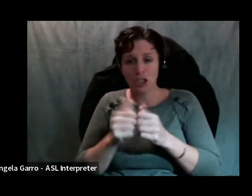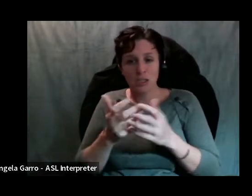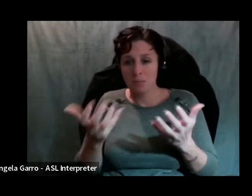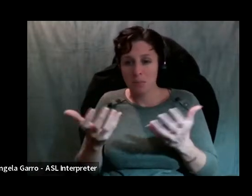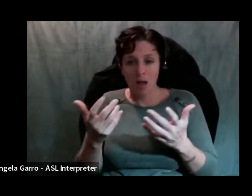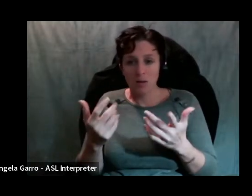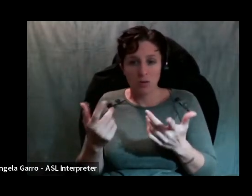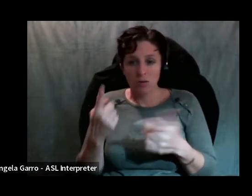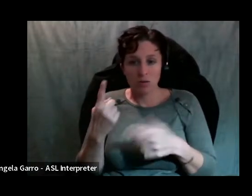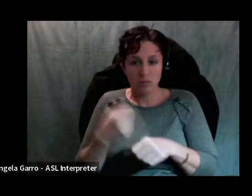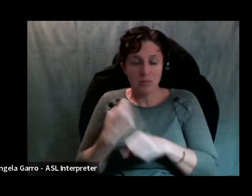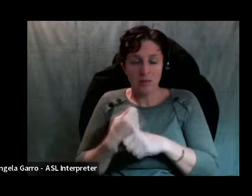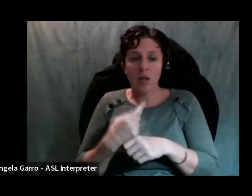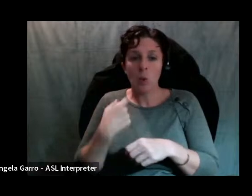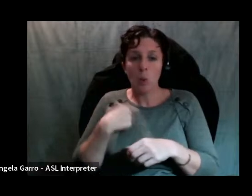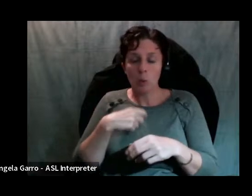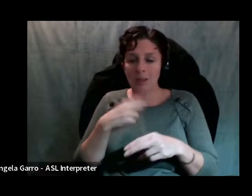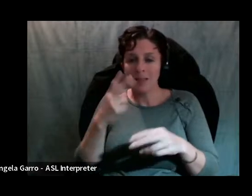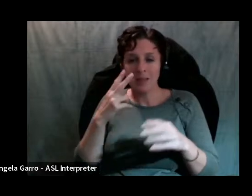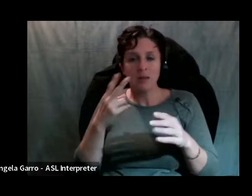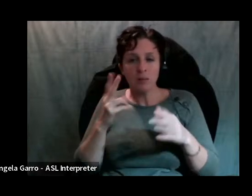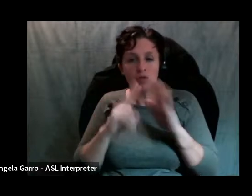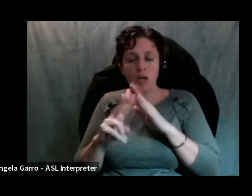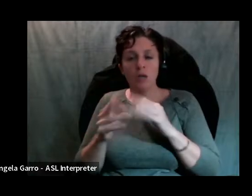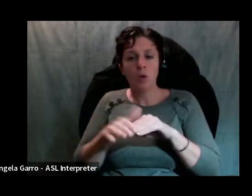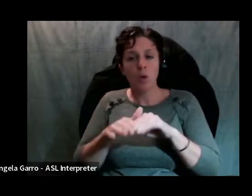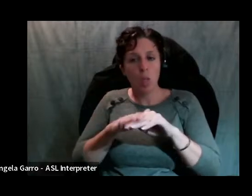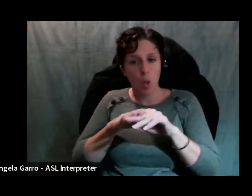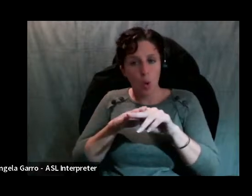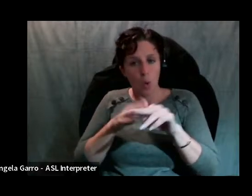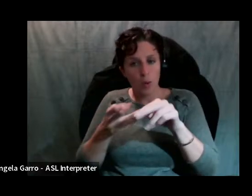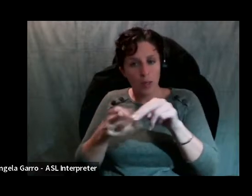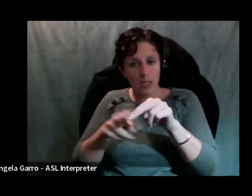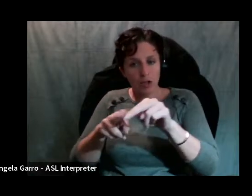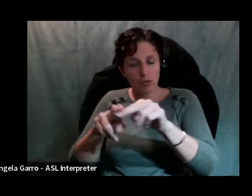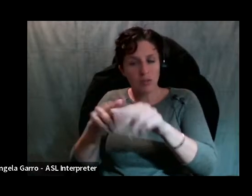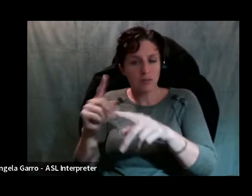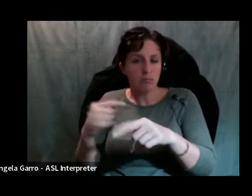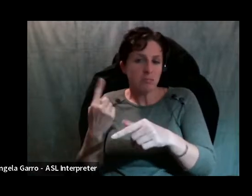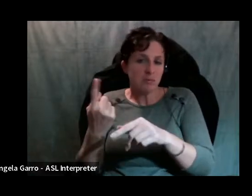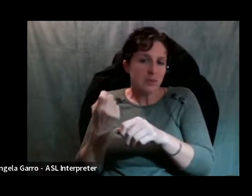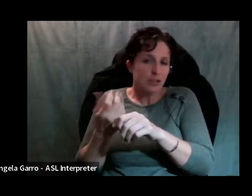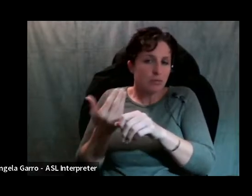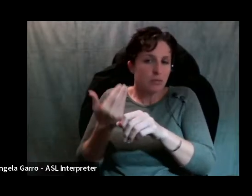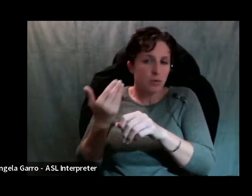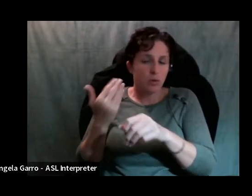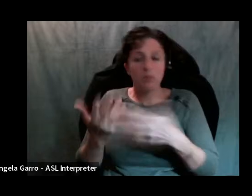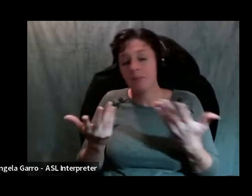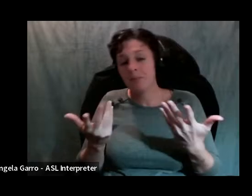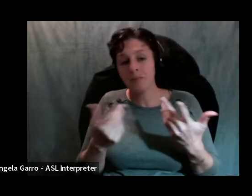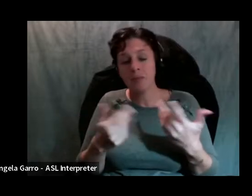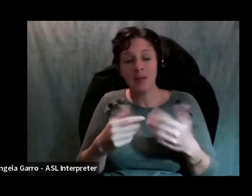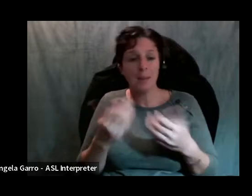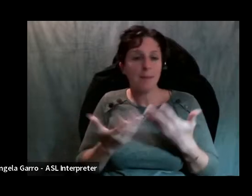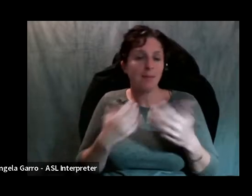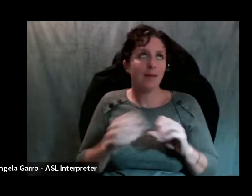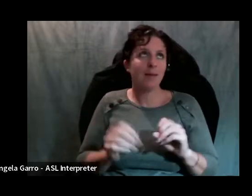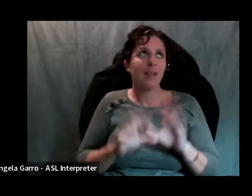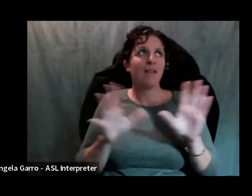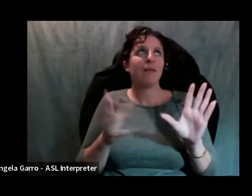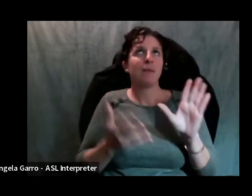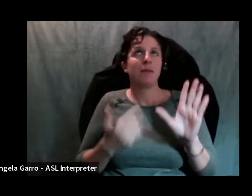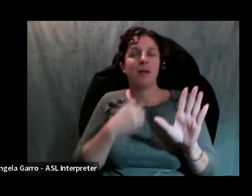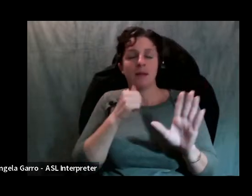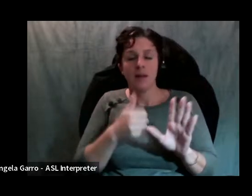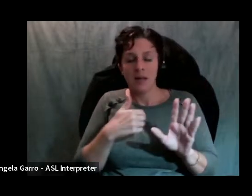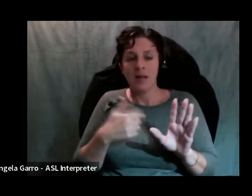projecting a slow increase over the last year or so. Well, just to clarify that, maybe I didn't come clear, but